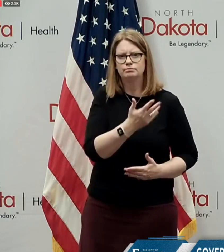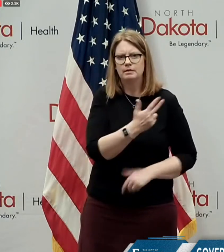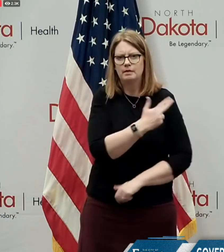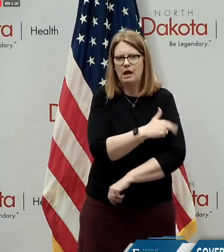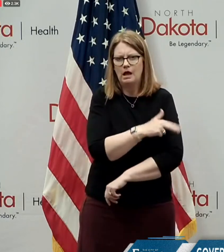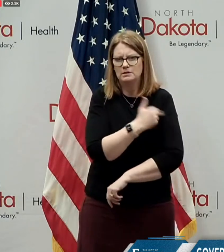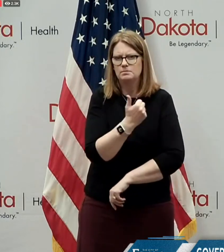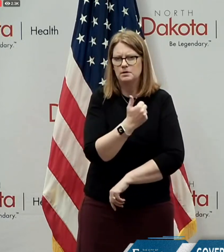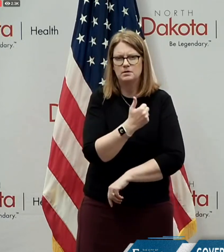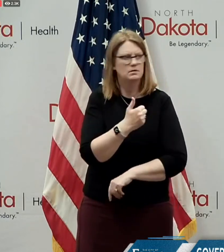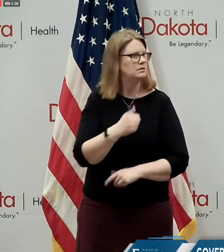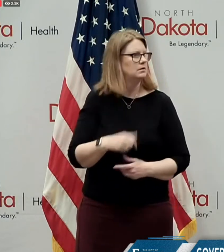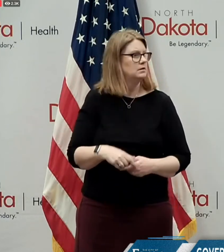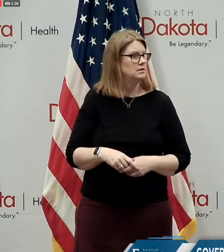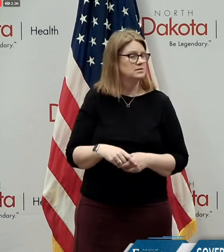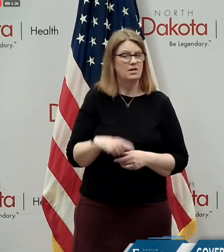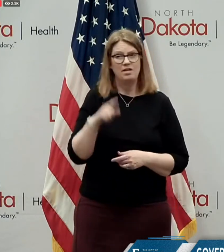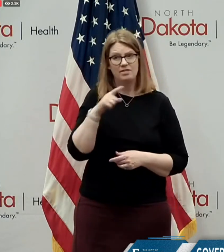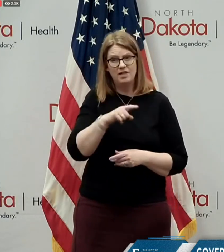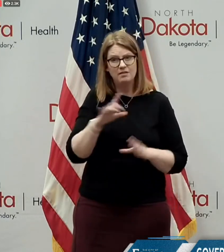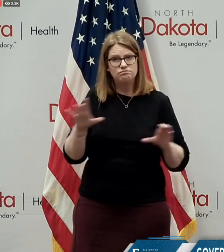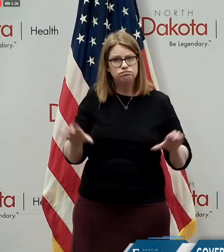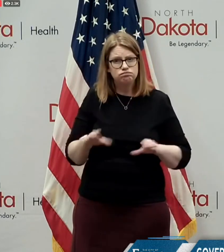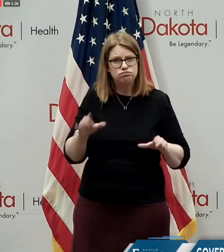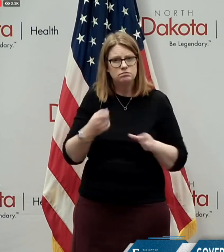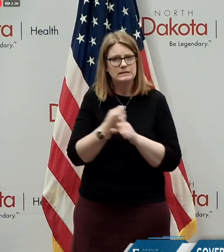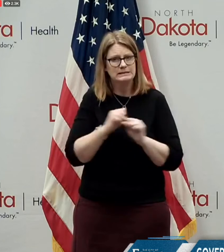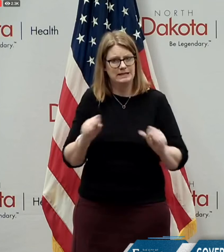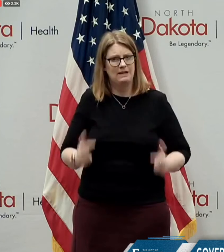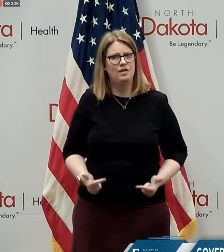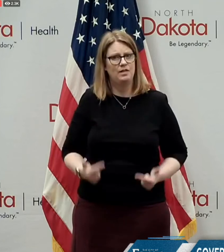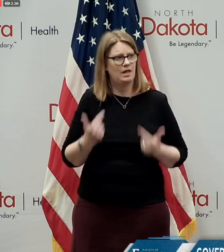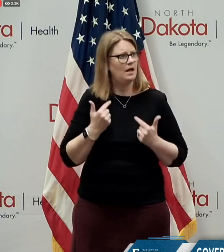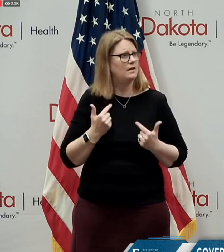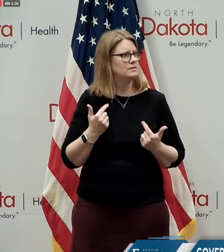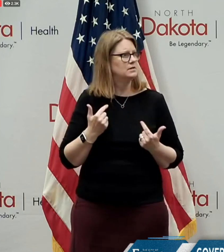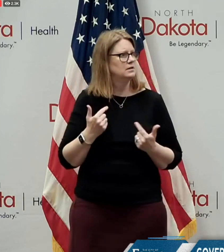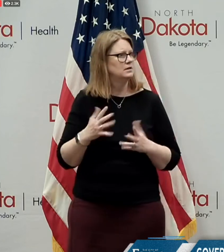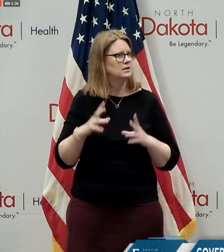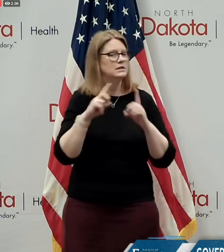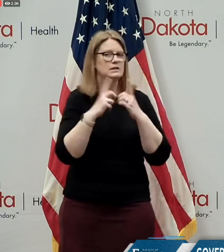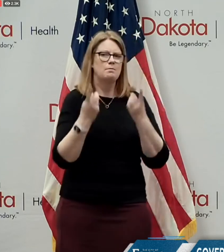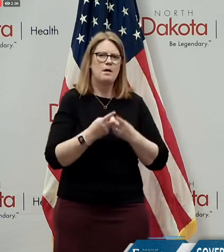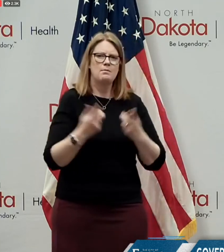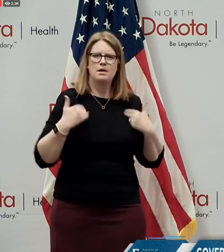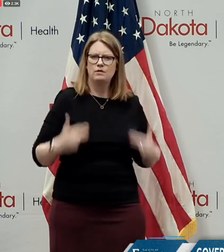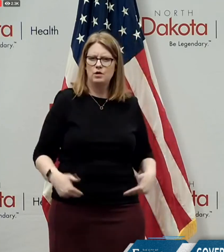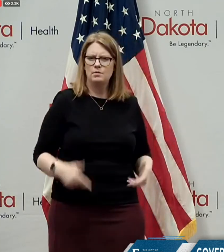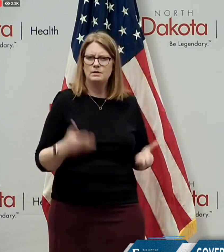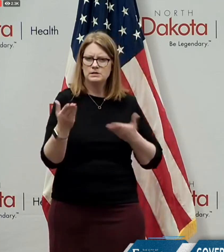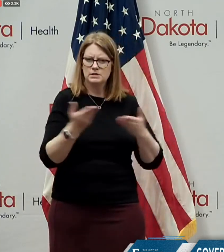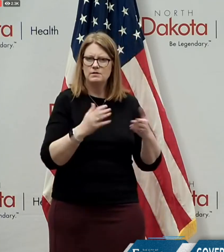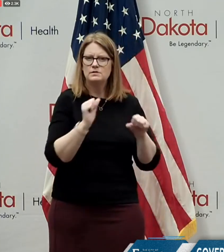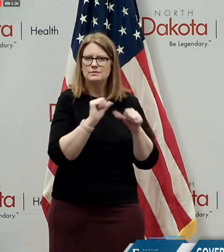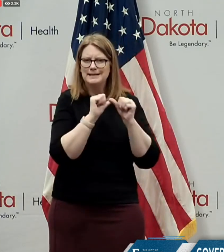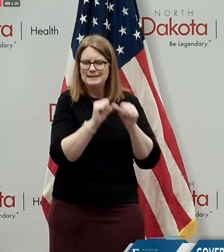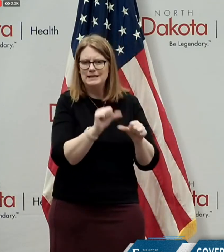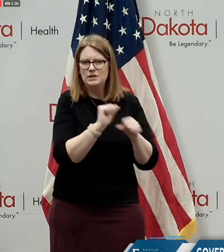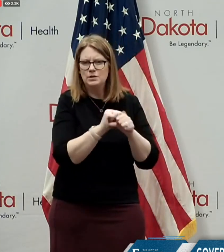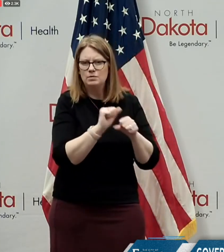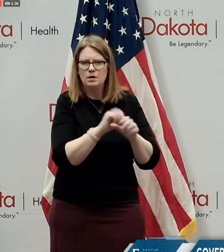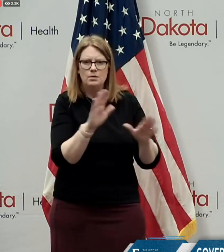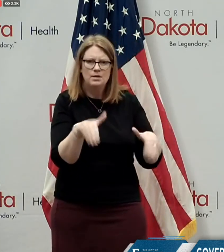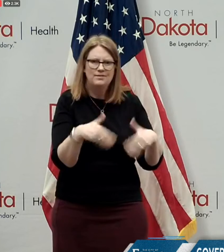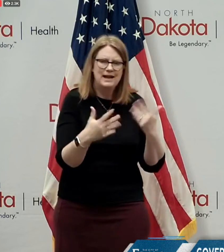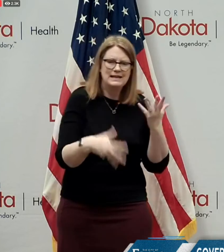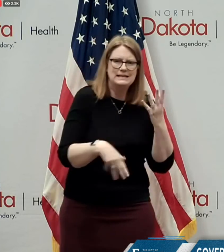actions have actually saved lives during this pandemic. Department of Human Services will continue working with the Harm Reduction Division to provide additional